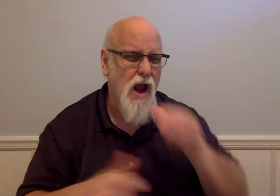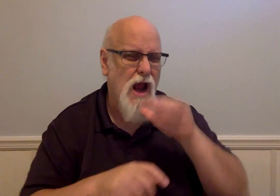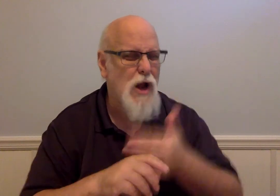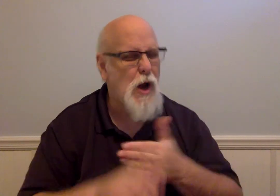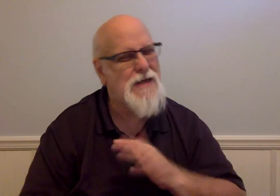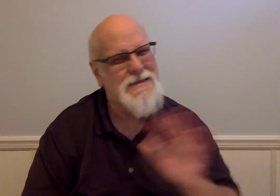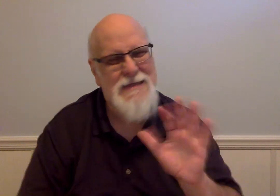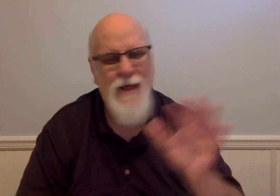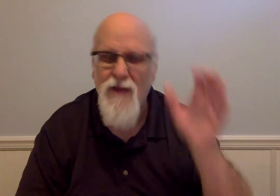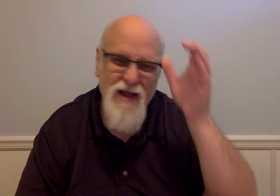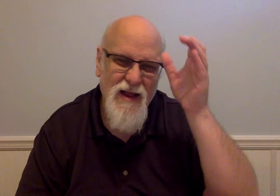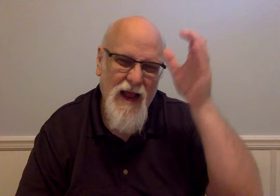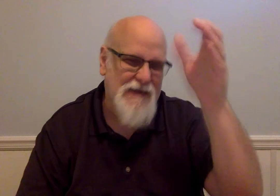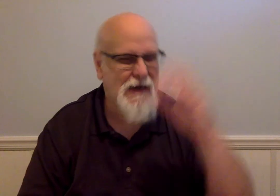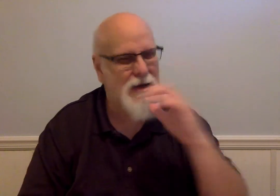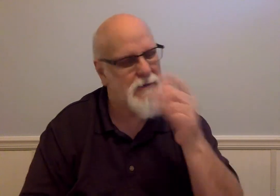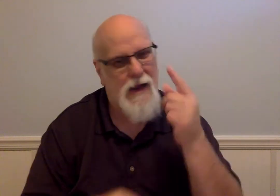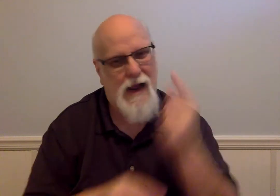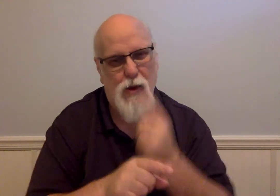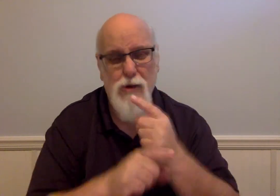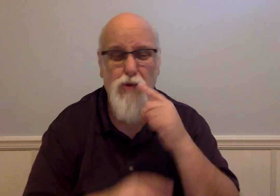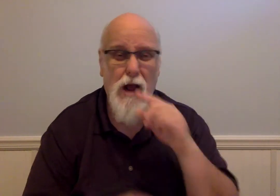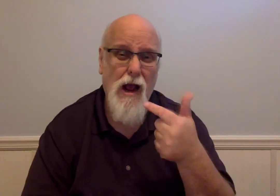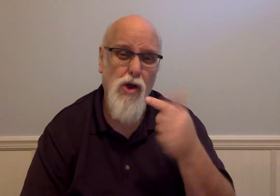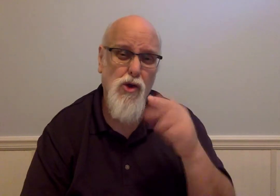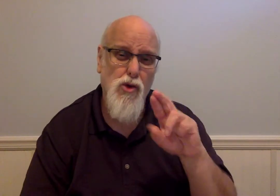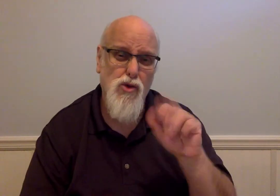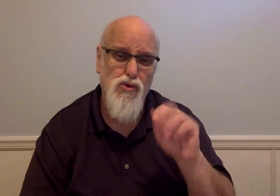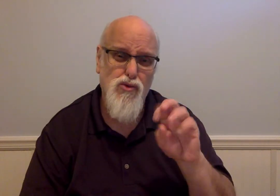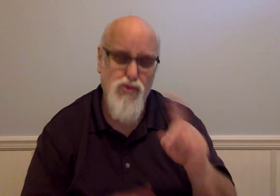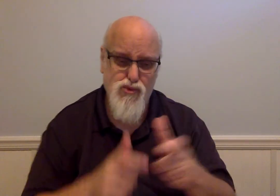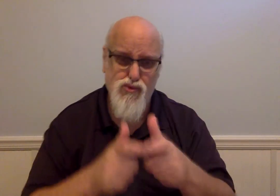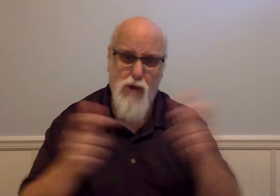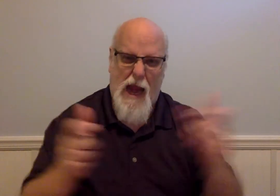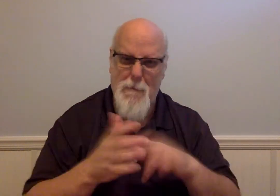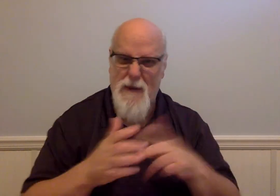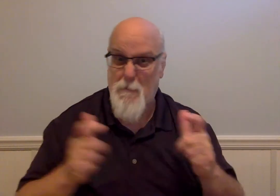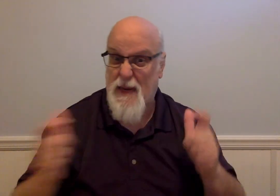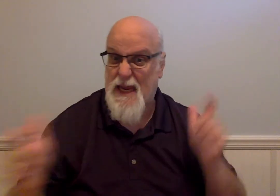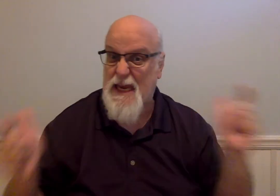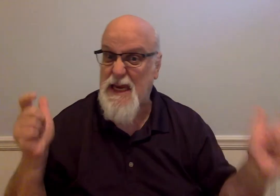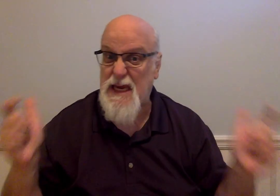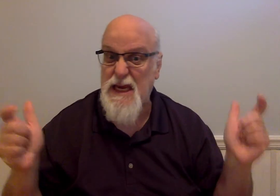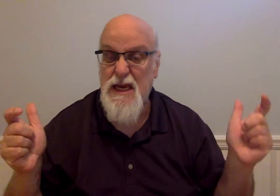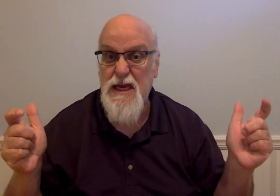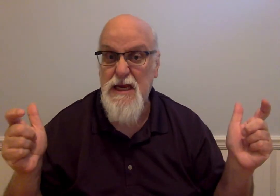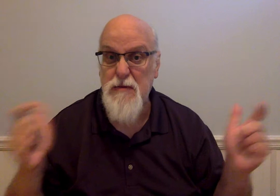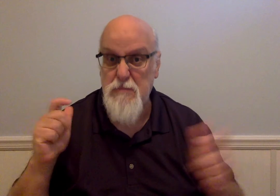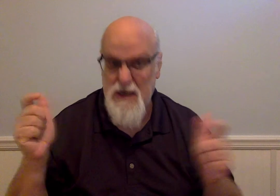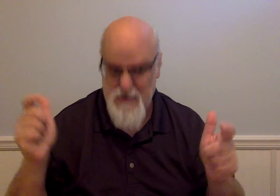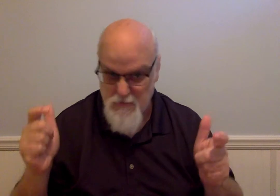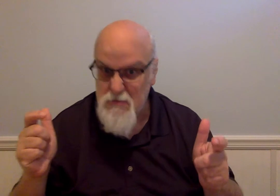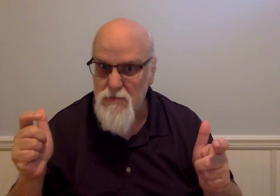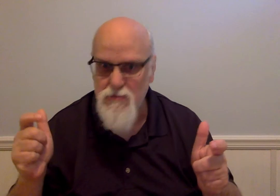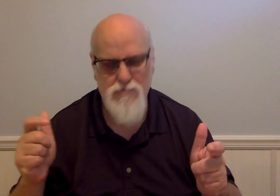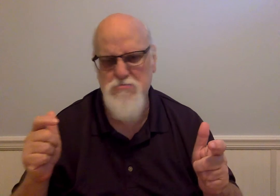son, big daughter, but that concept really isn't accurate because grand like that would mean something is huge,